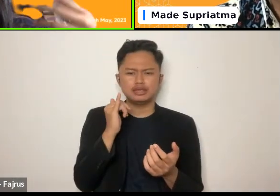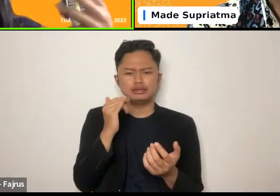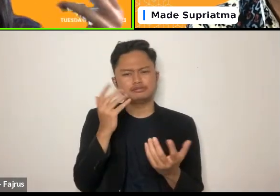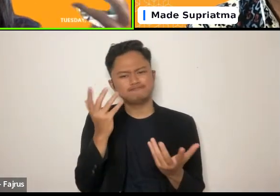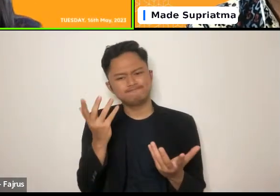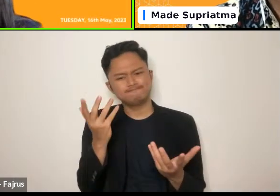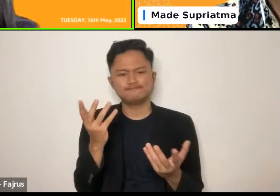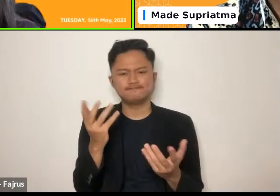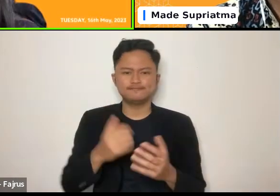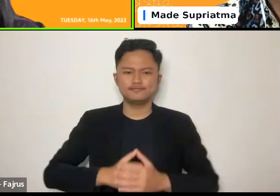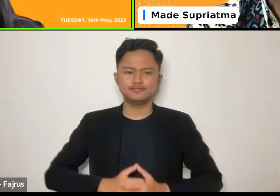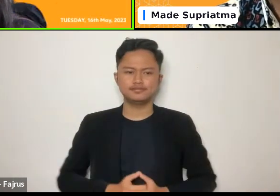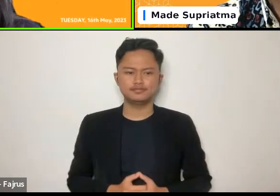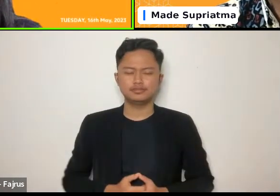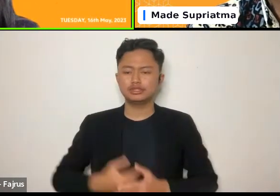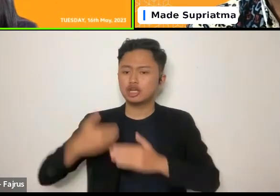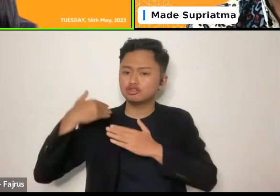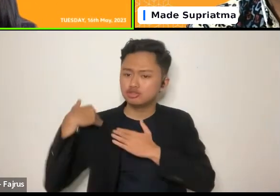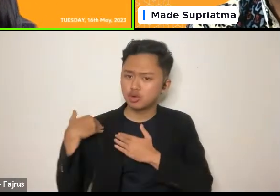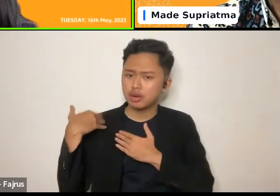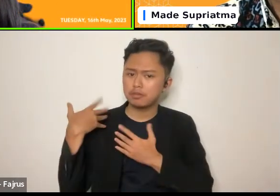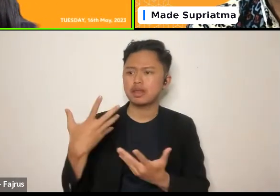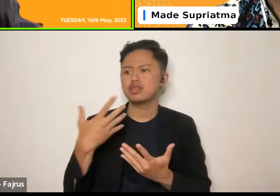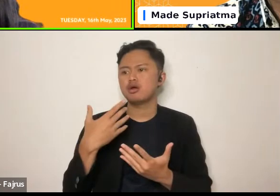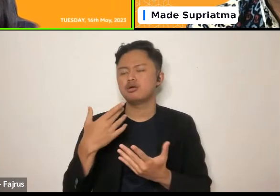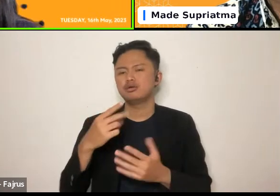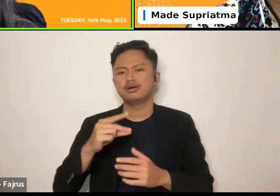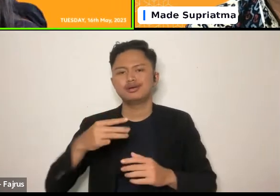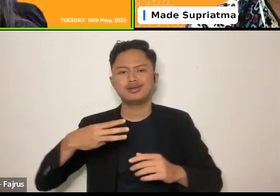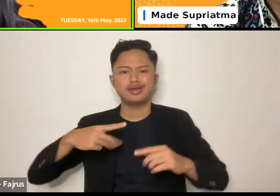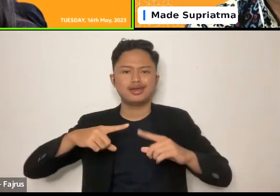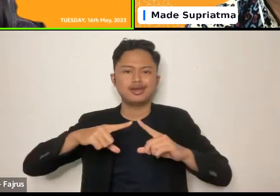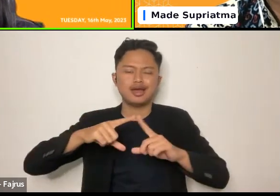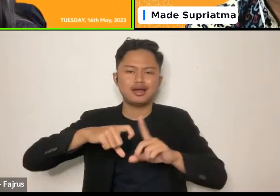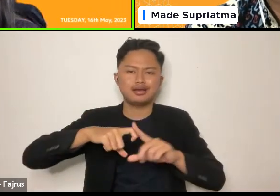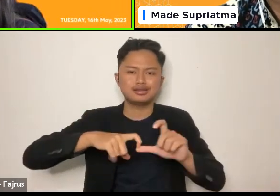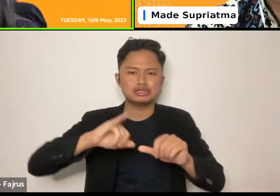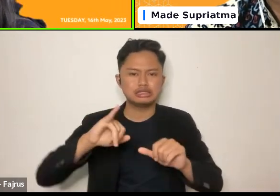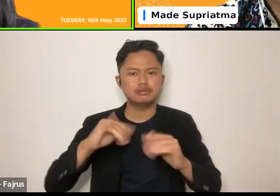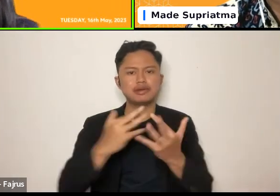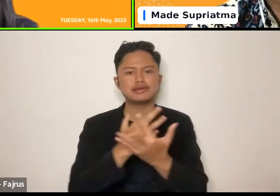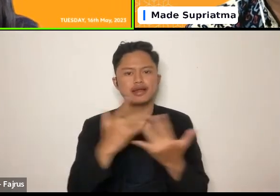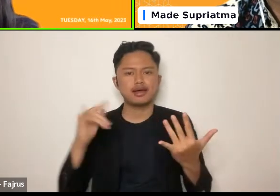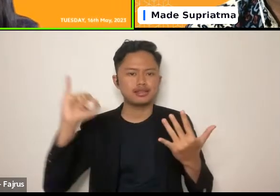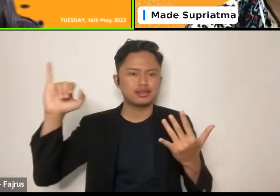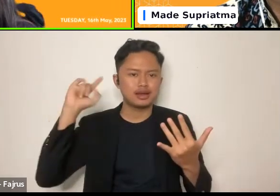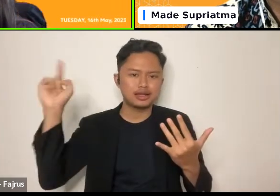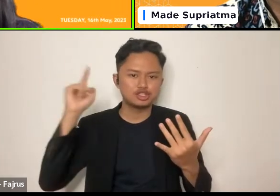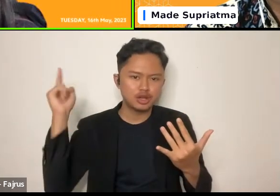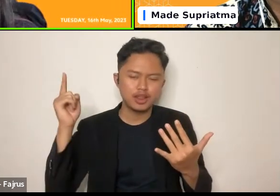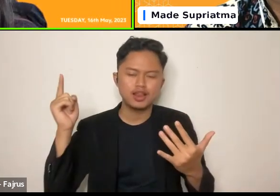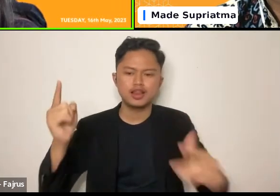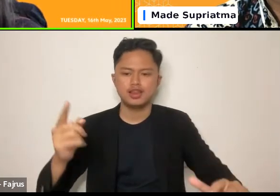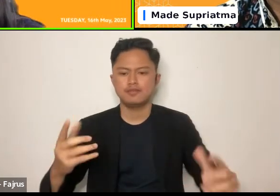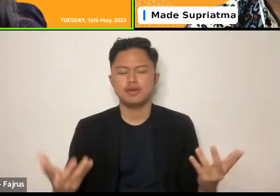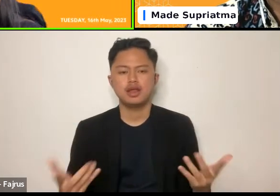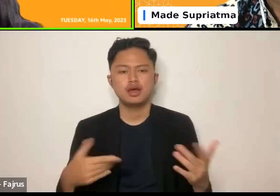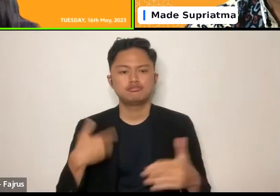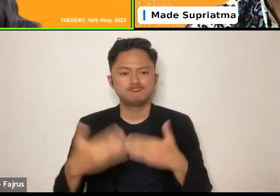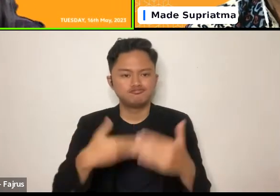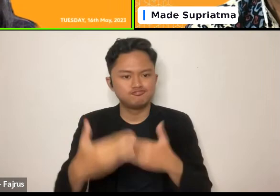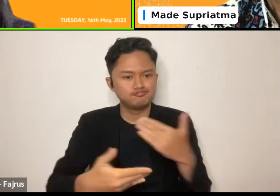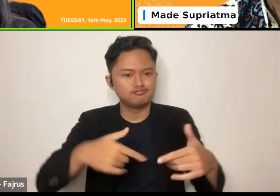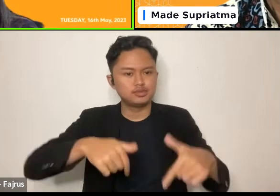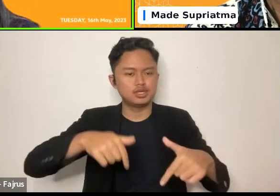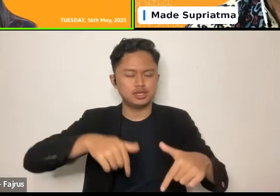the response or the reaction from the international community, because what we've been getting so far is coming